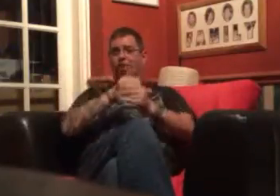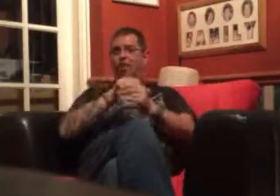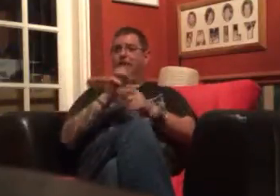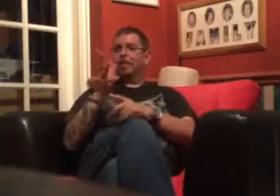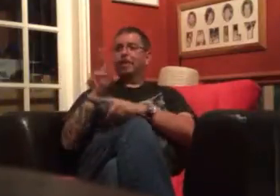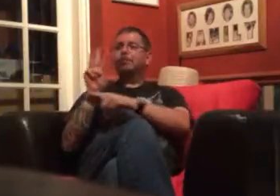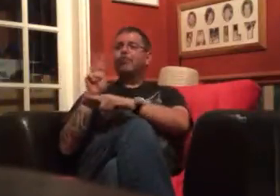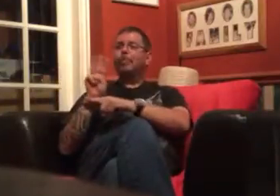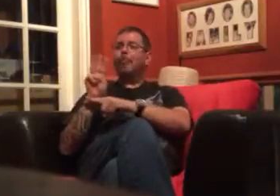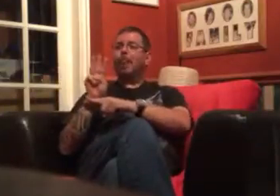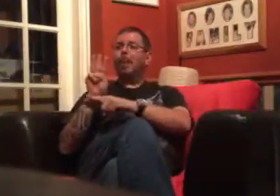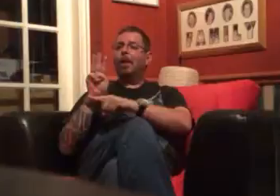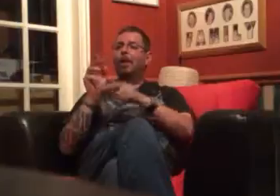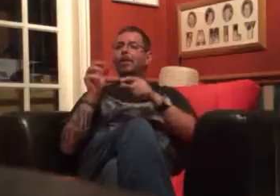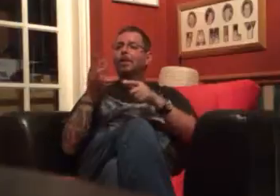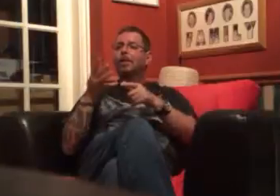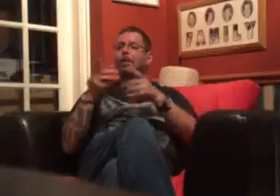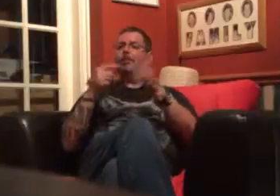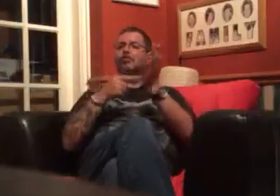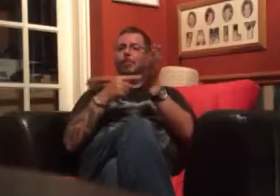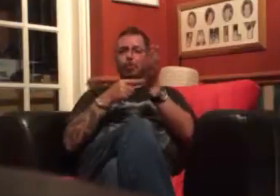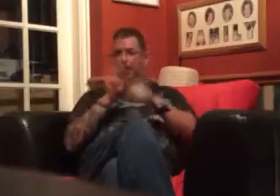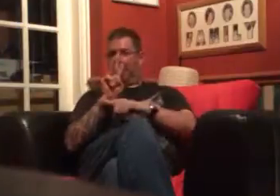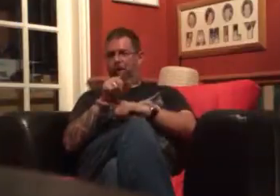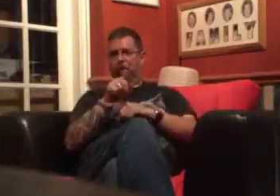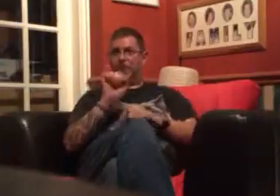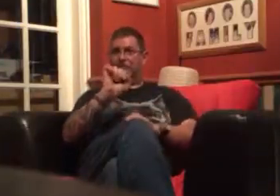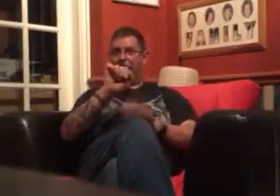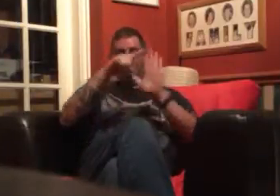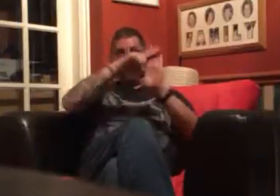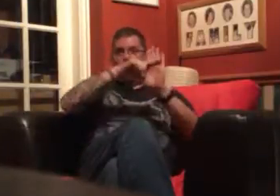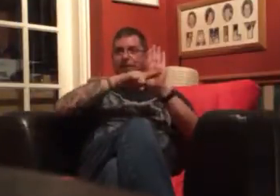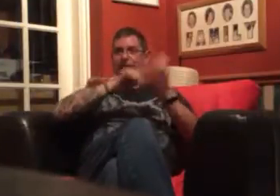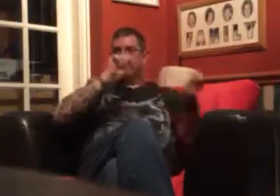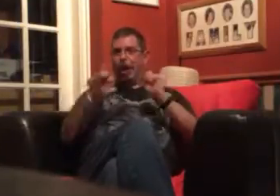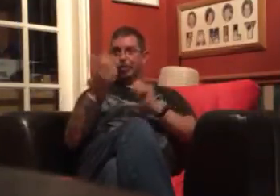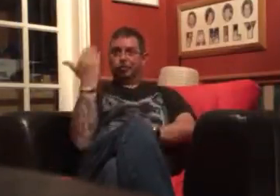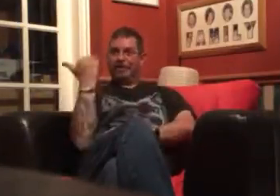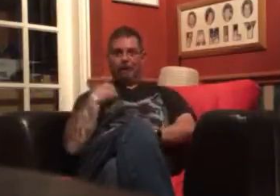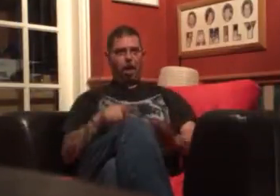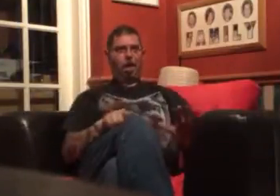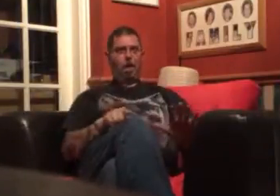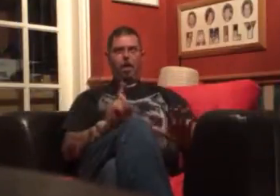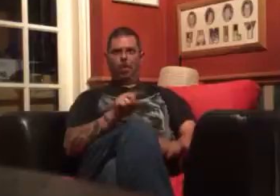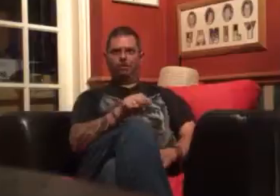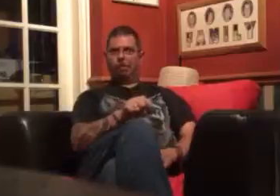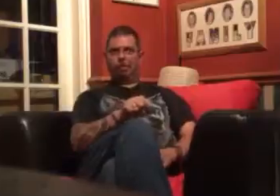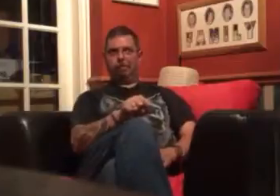example, recently I went to a tribunal and obviously their policy had changed quite recently, and this took me